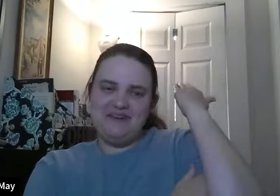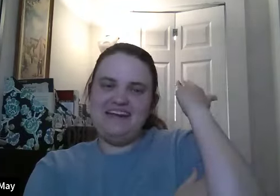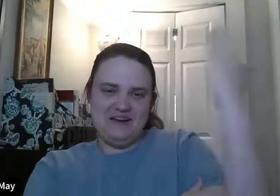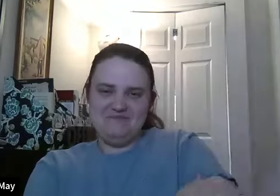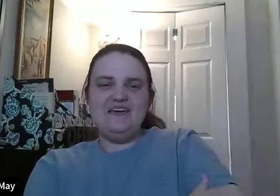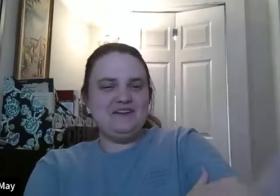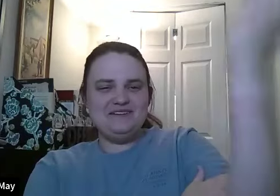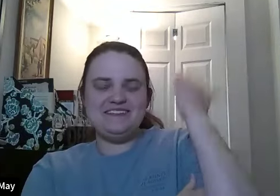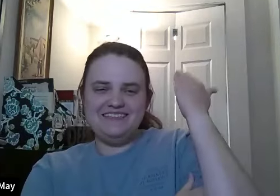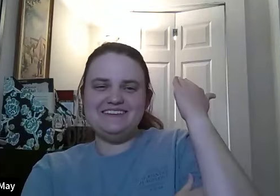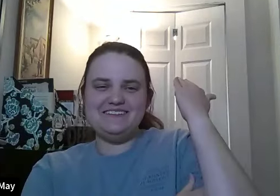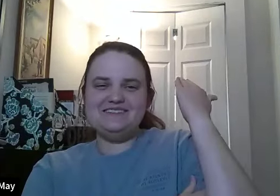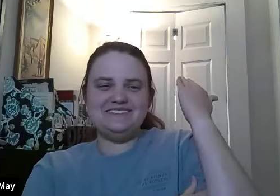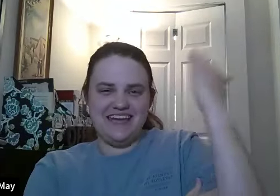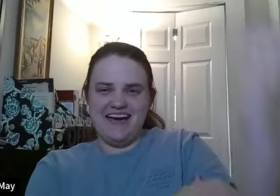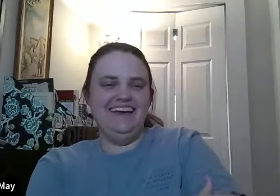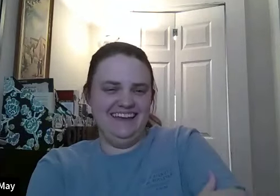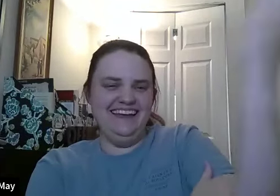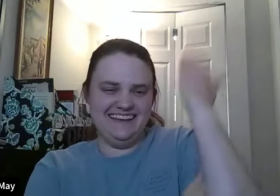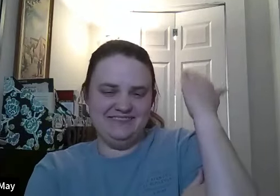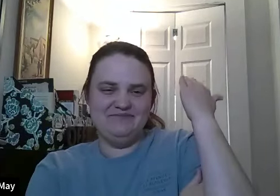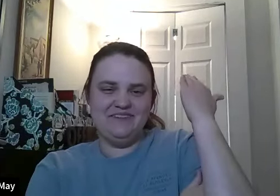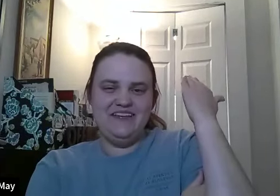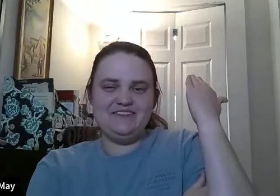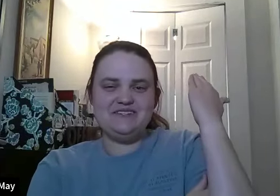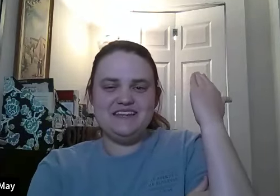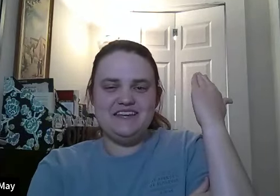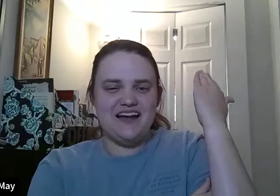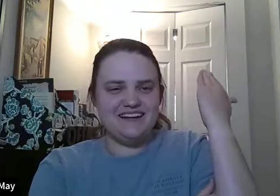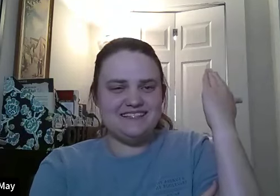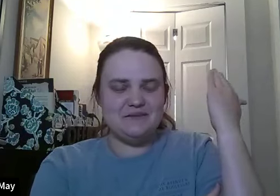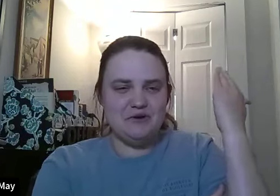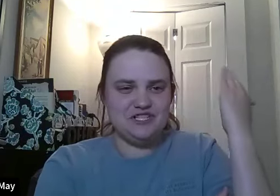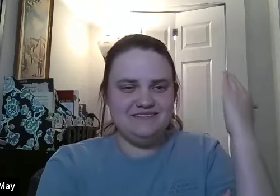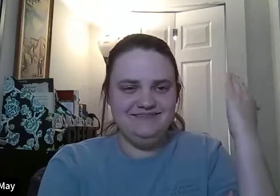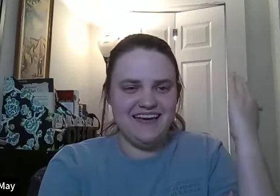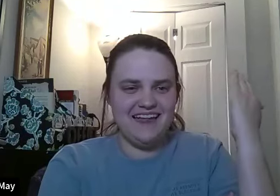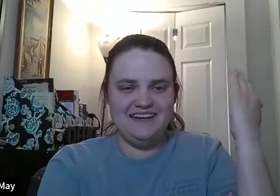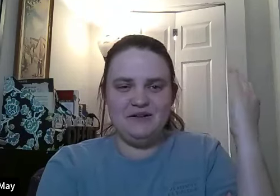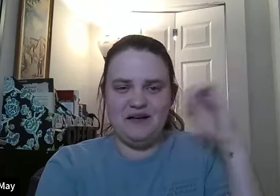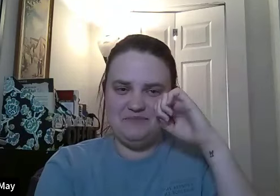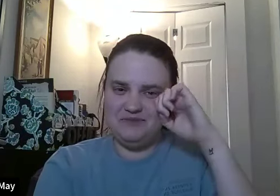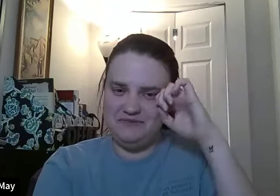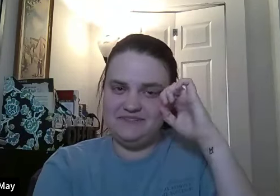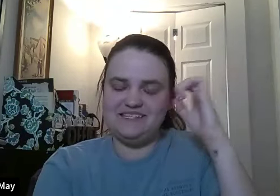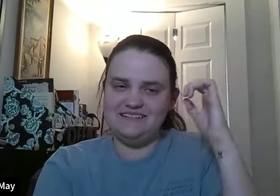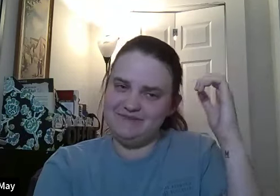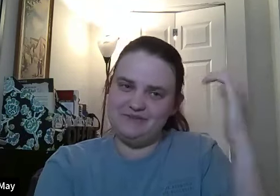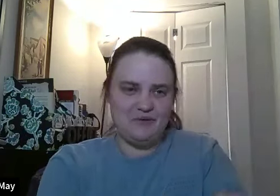I know. There's like there's yeah. There's like a not nice emotion that I know a lot of people we've seen before where